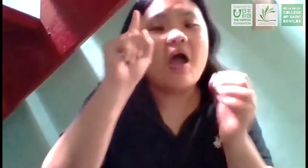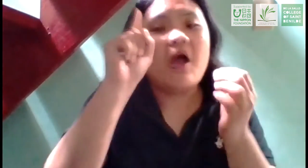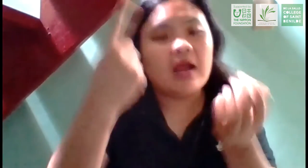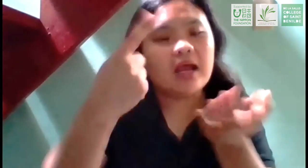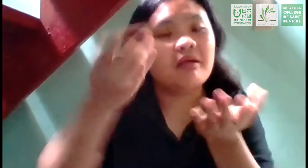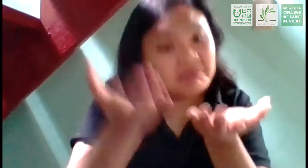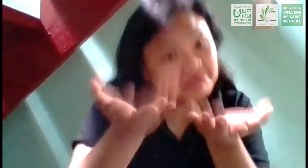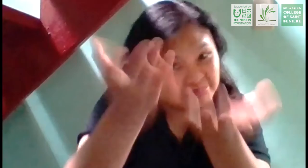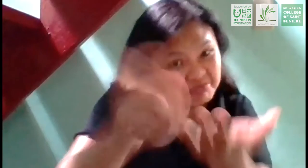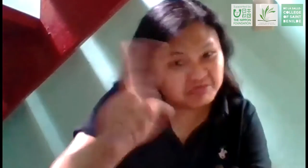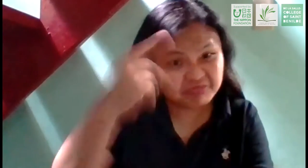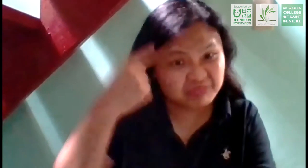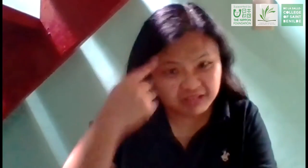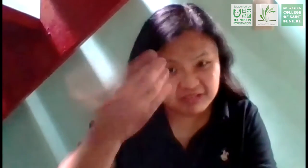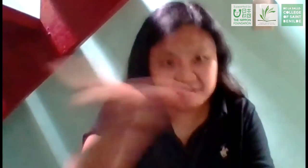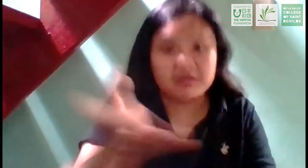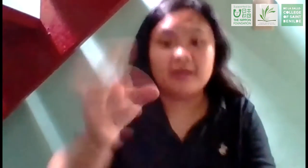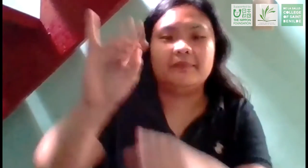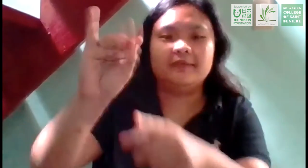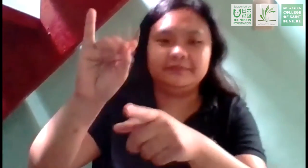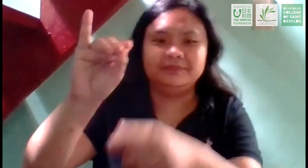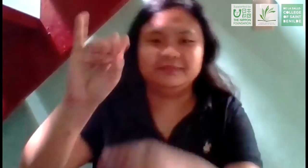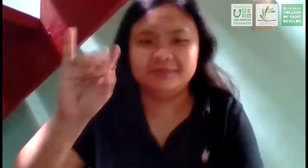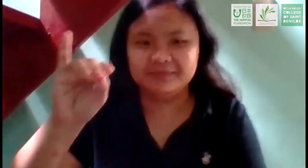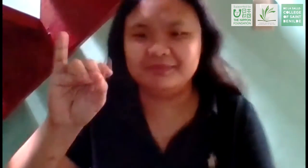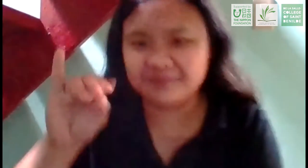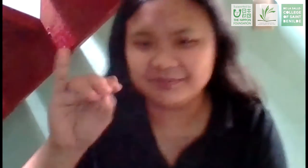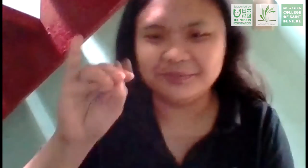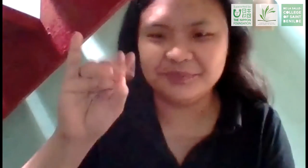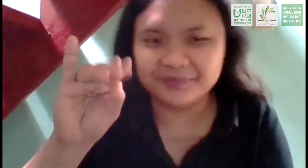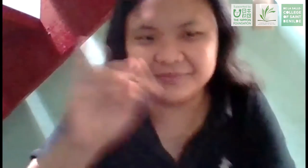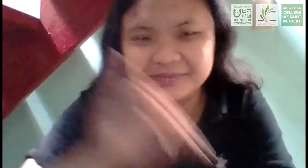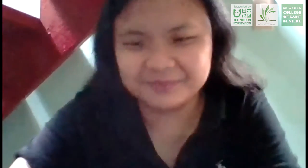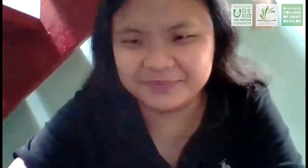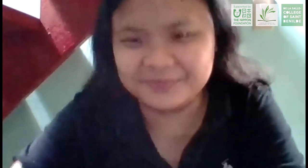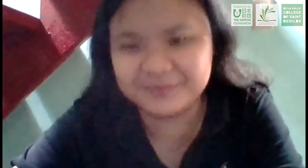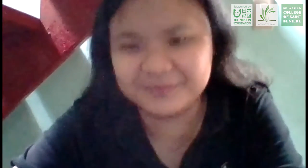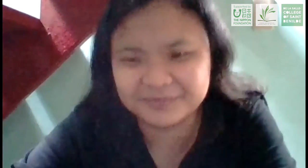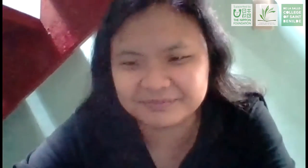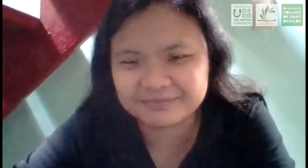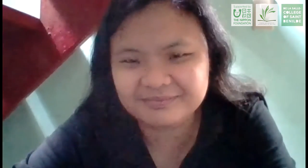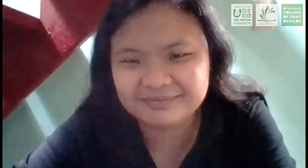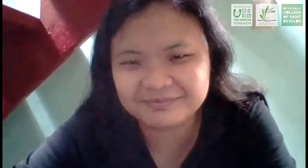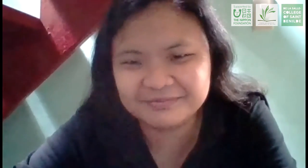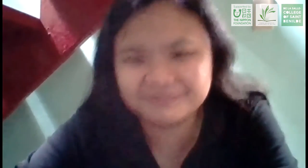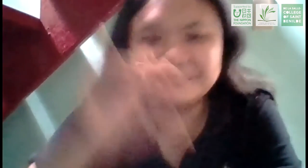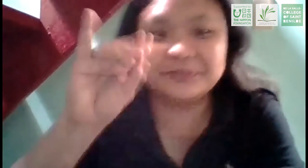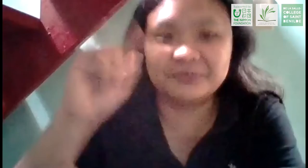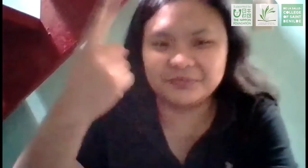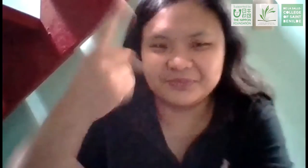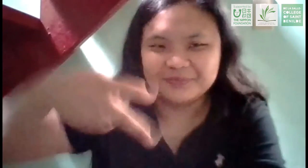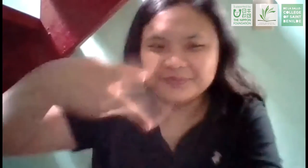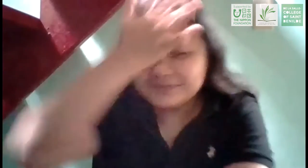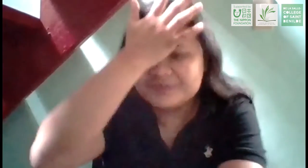I'm not saying it's right or wrong. I'm just saying that for me it looks like it's rude.